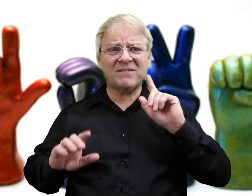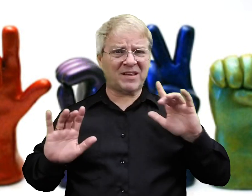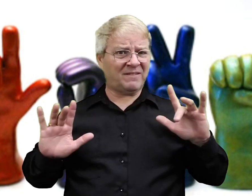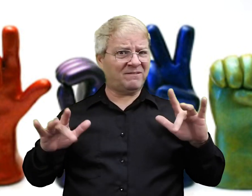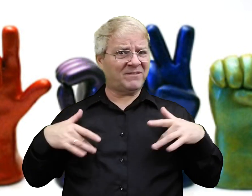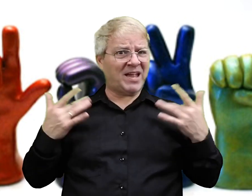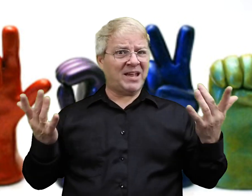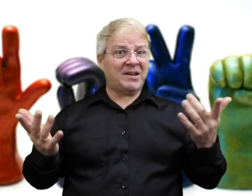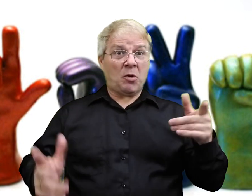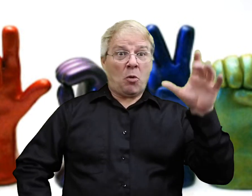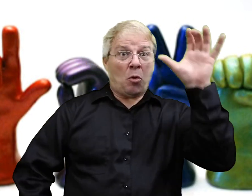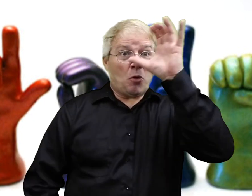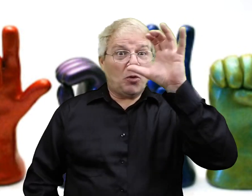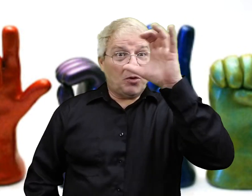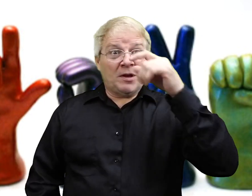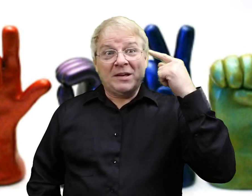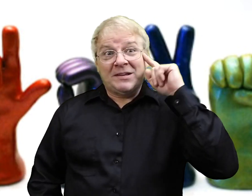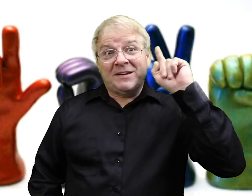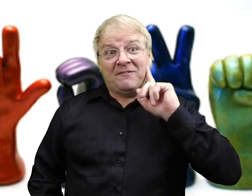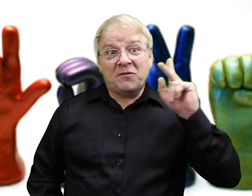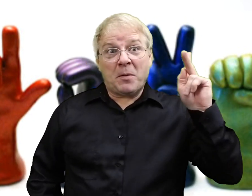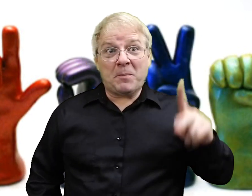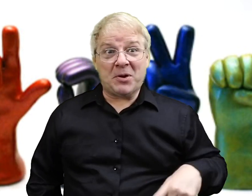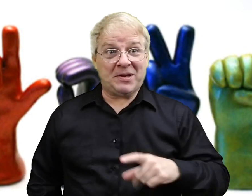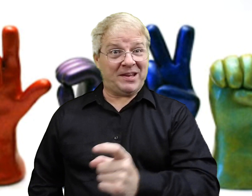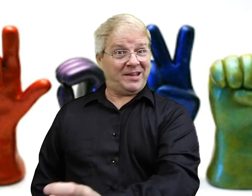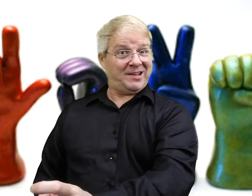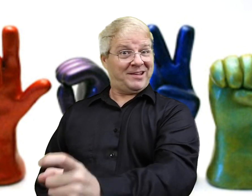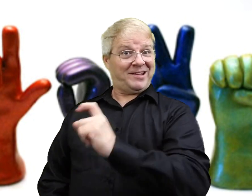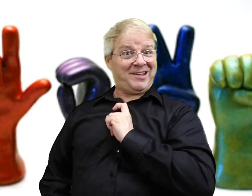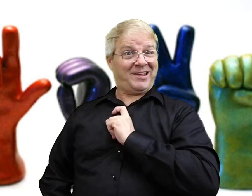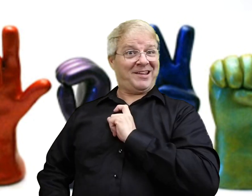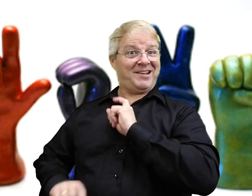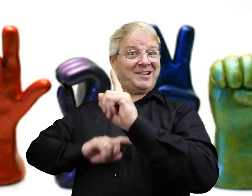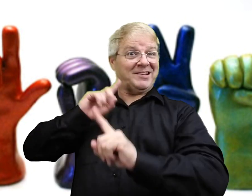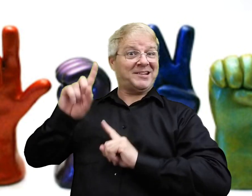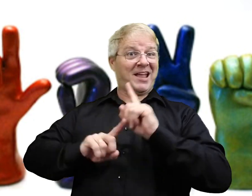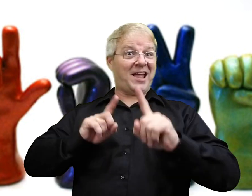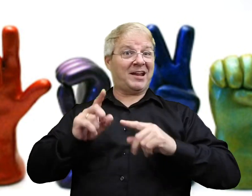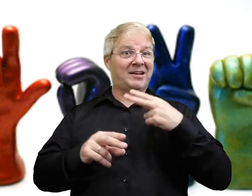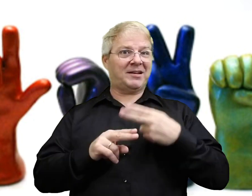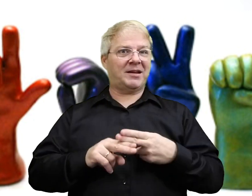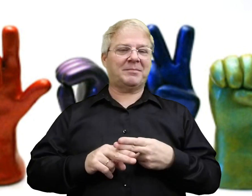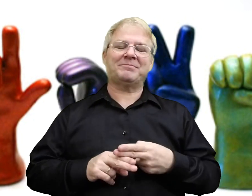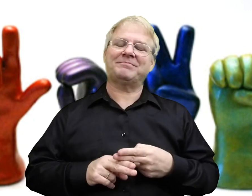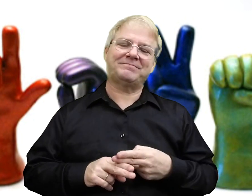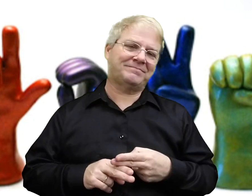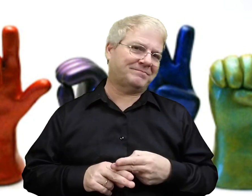So, let's say you go to a Deaf event, and you're looking for a Deaf person because you want them to give you